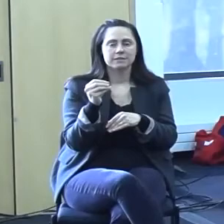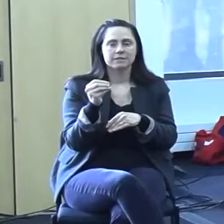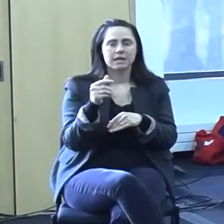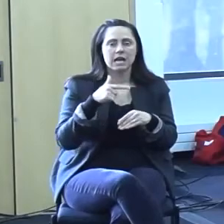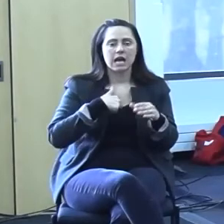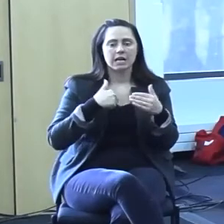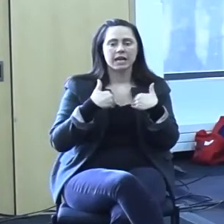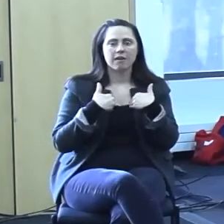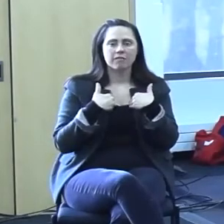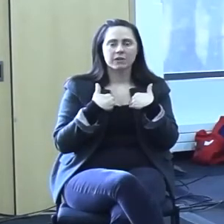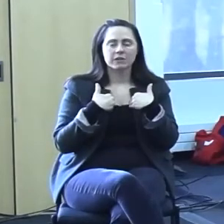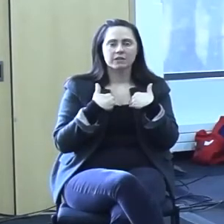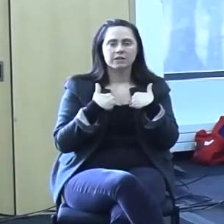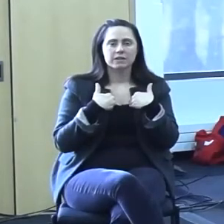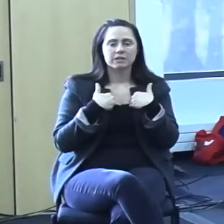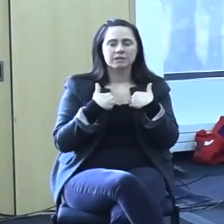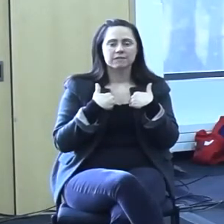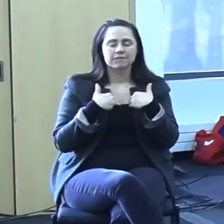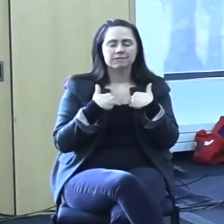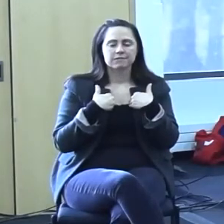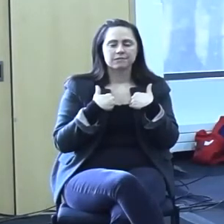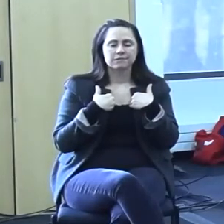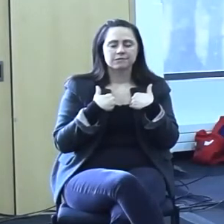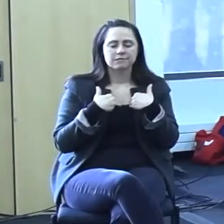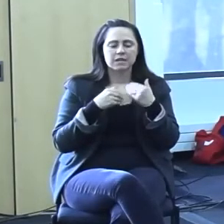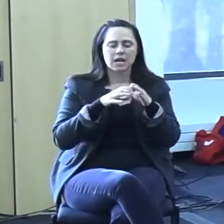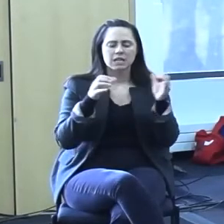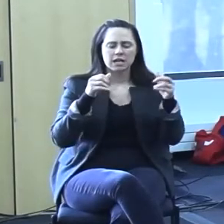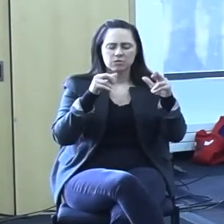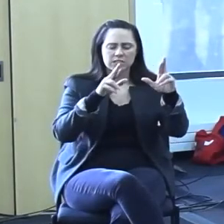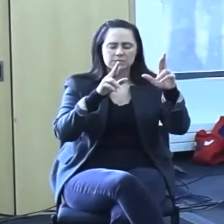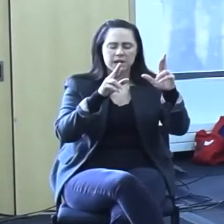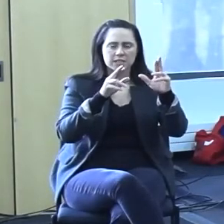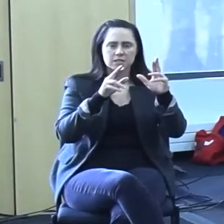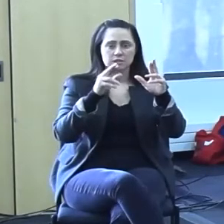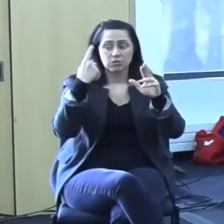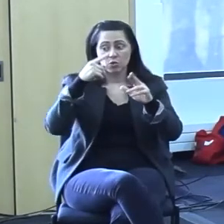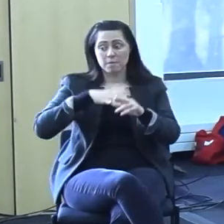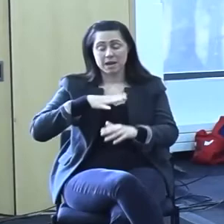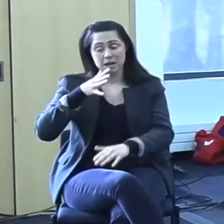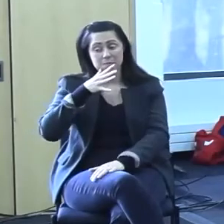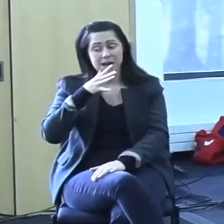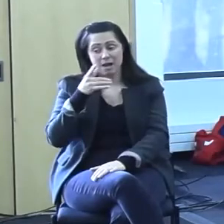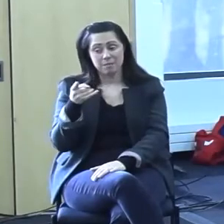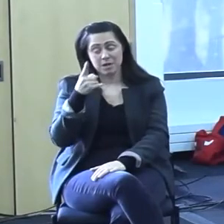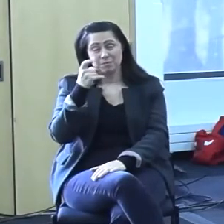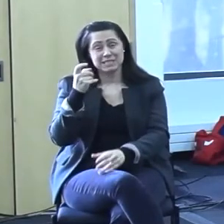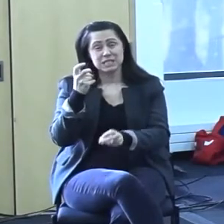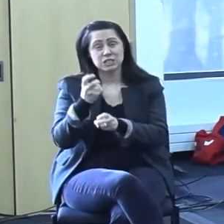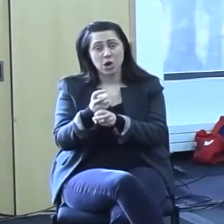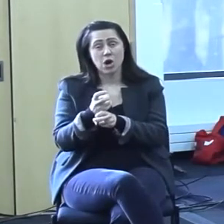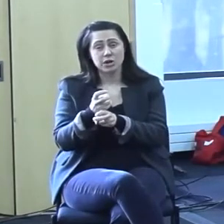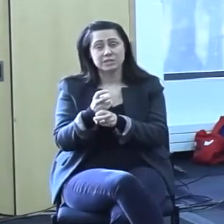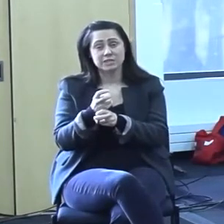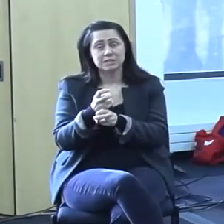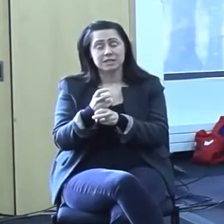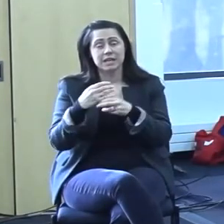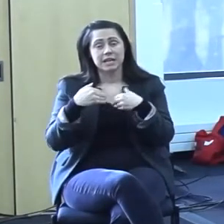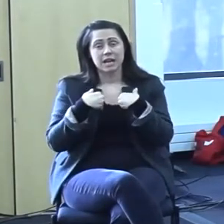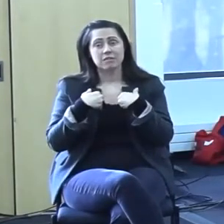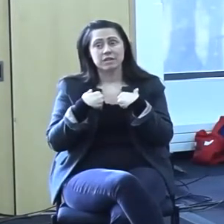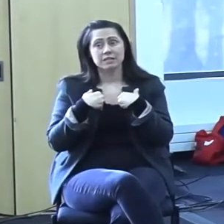I have not a respect between my mom because it's hard